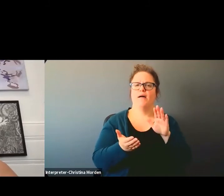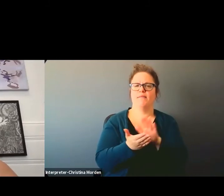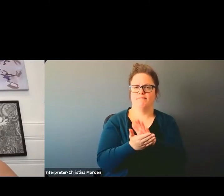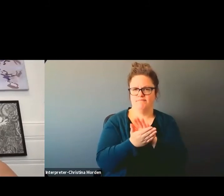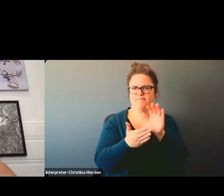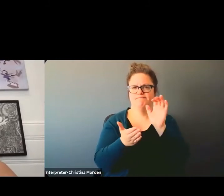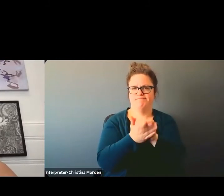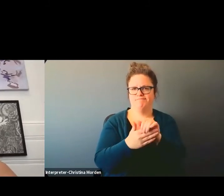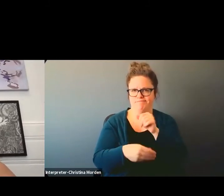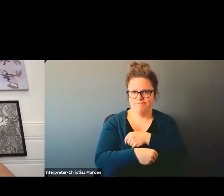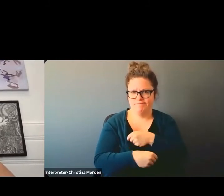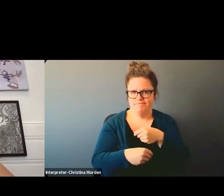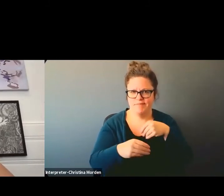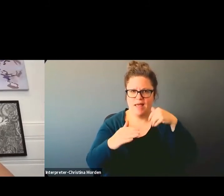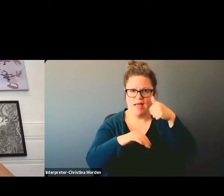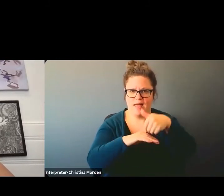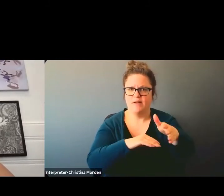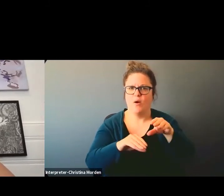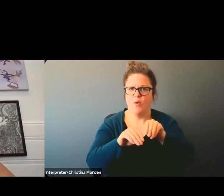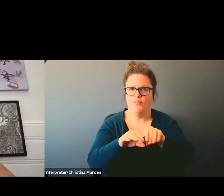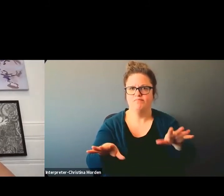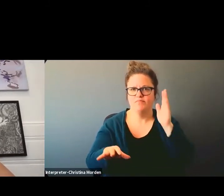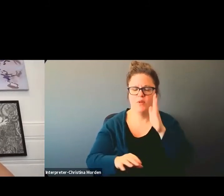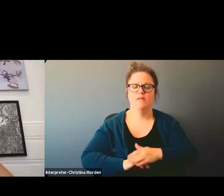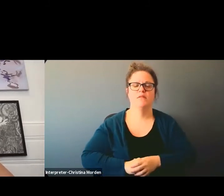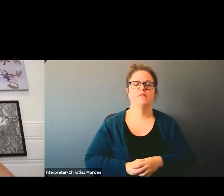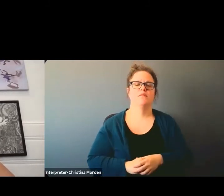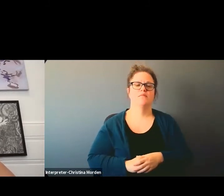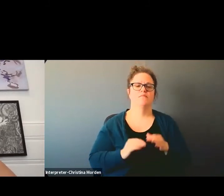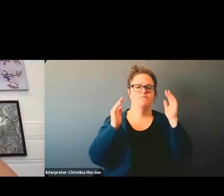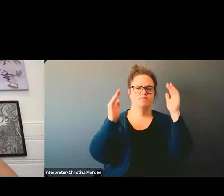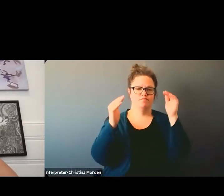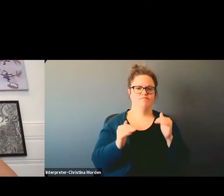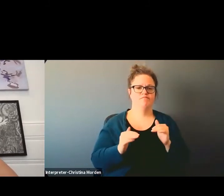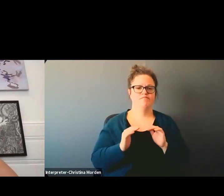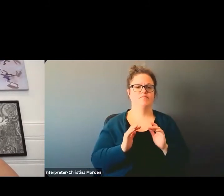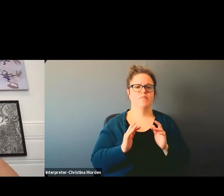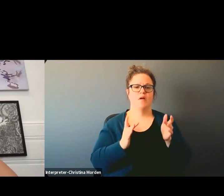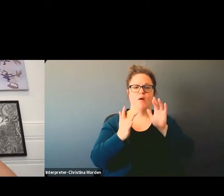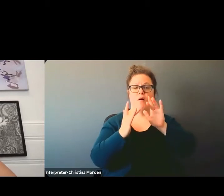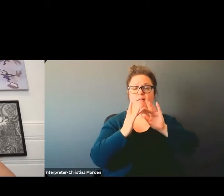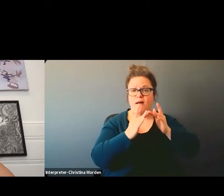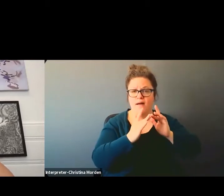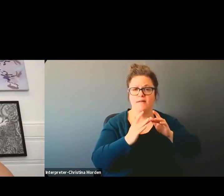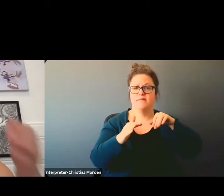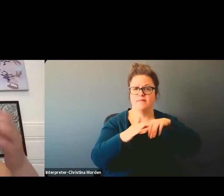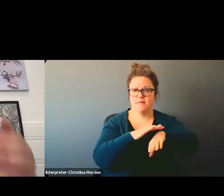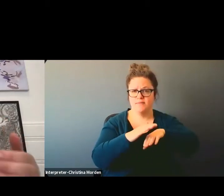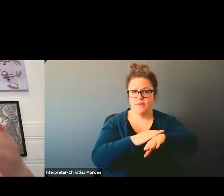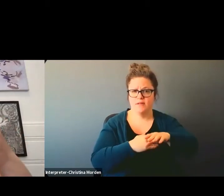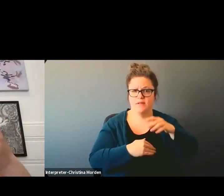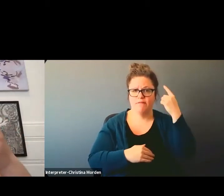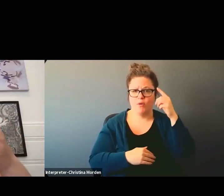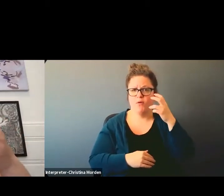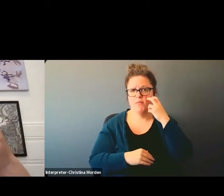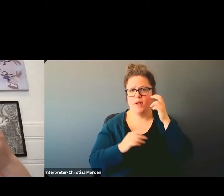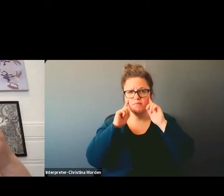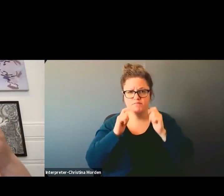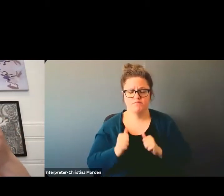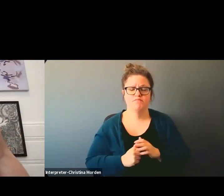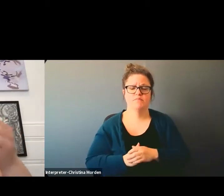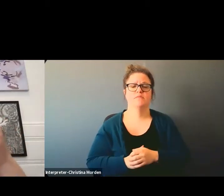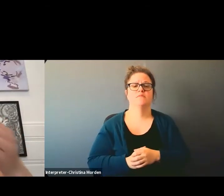Okay, so next, in terms of digital or online accessibility, just because someone's blind or has low